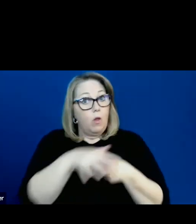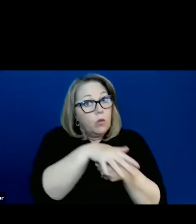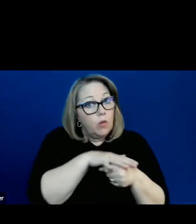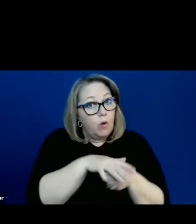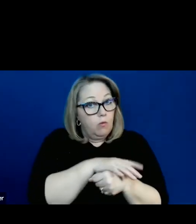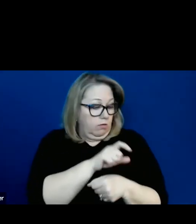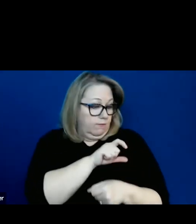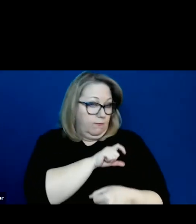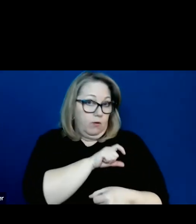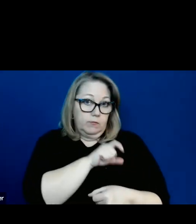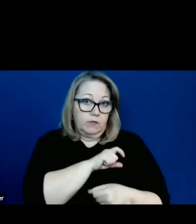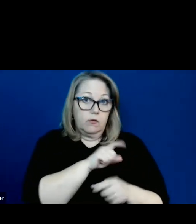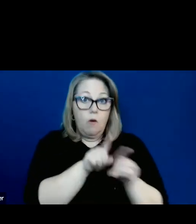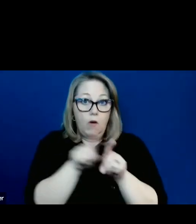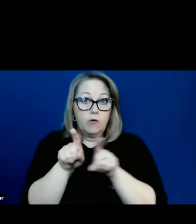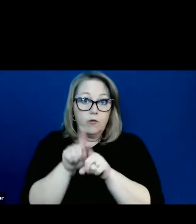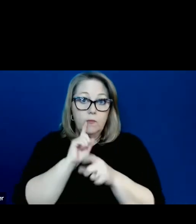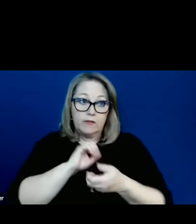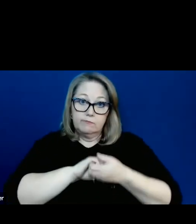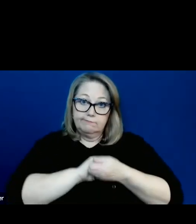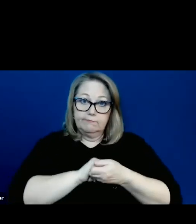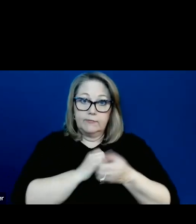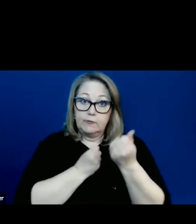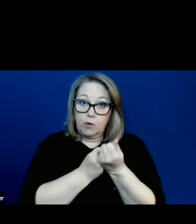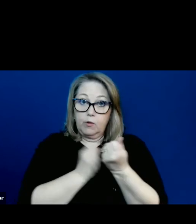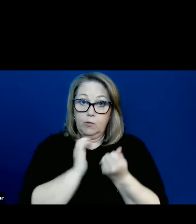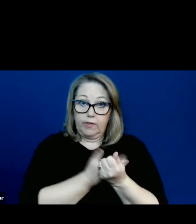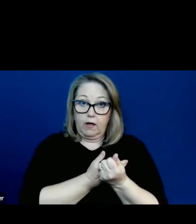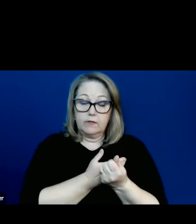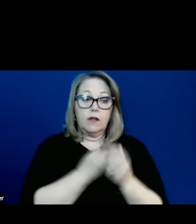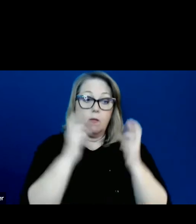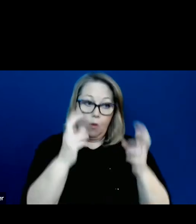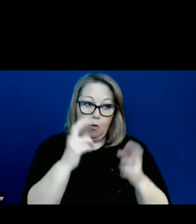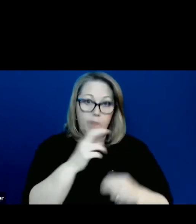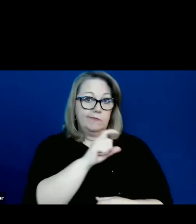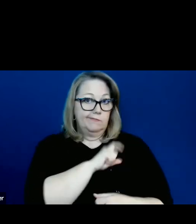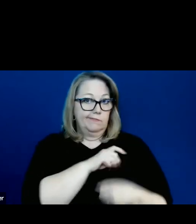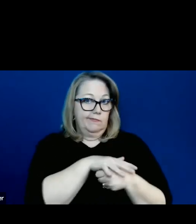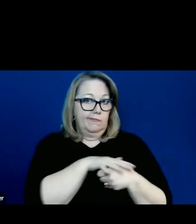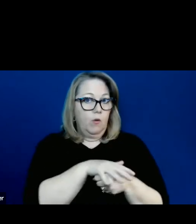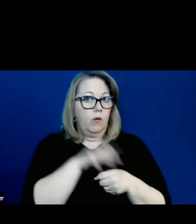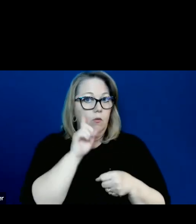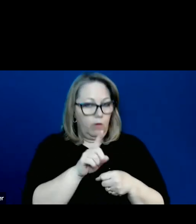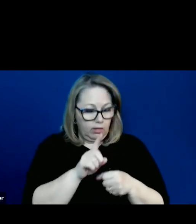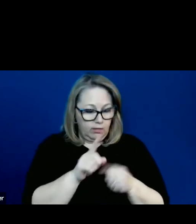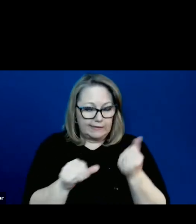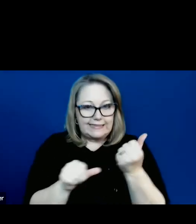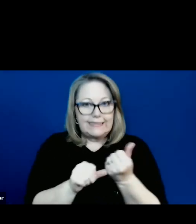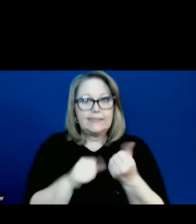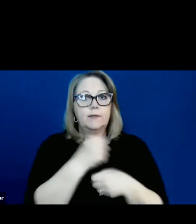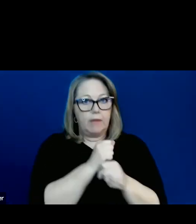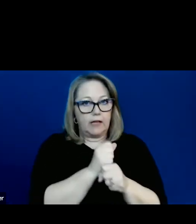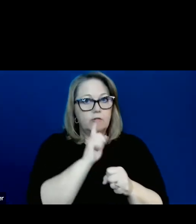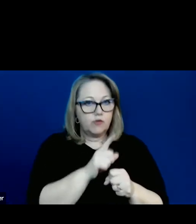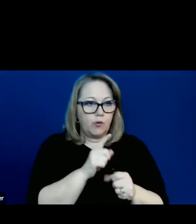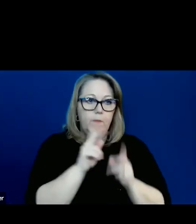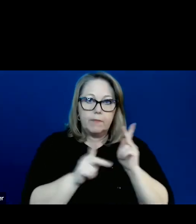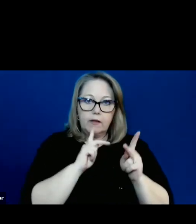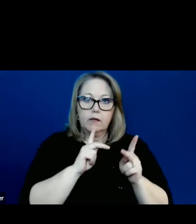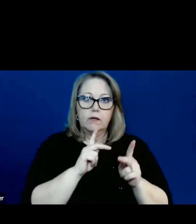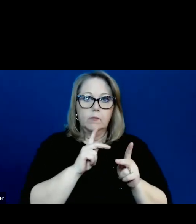enforcement efforts many times over the past months and I'm hopeful they will use their resources to assist in making sure all